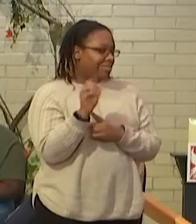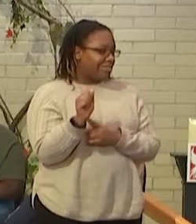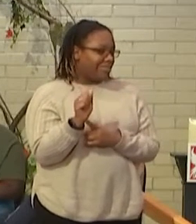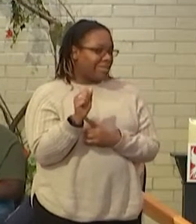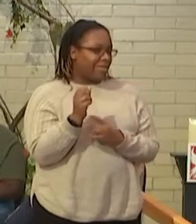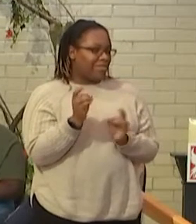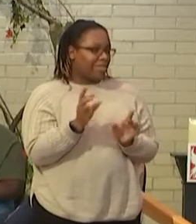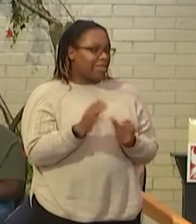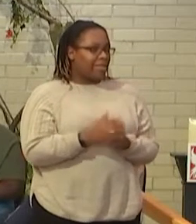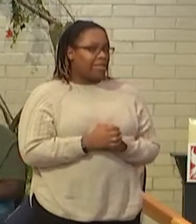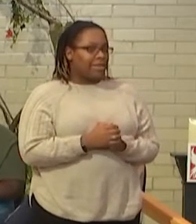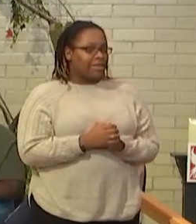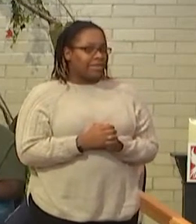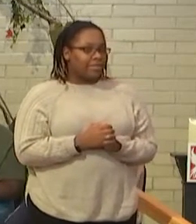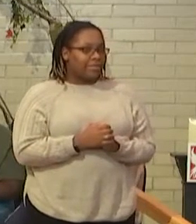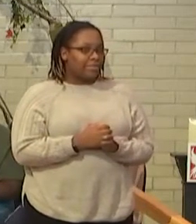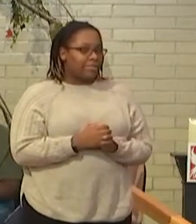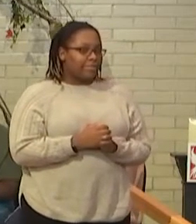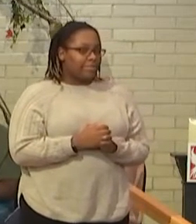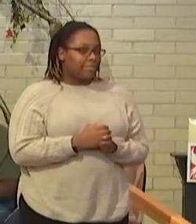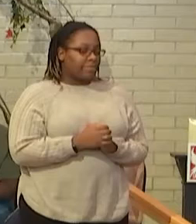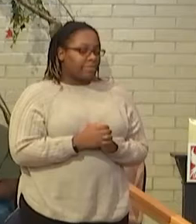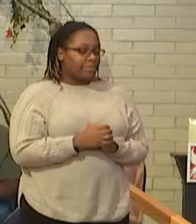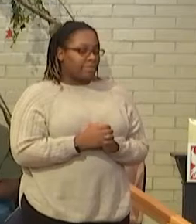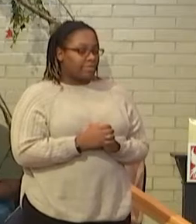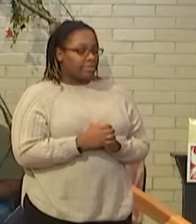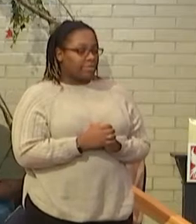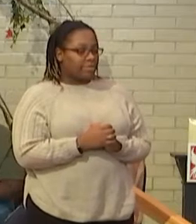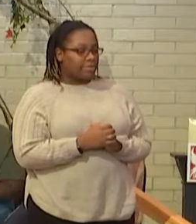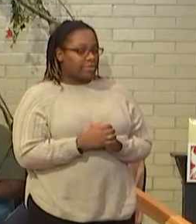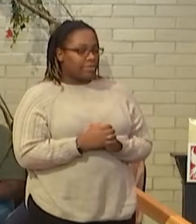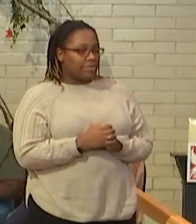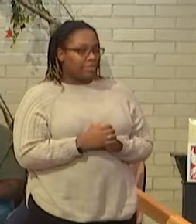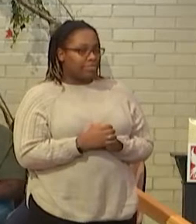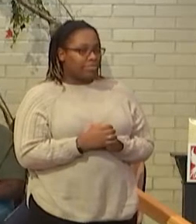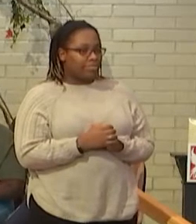really disabled. I think of us all as normal,